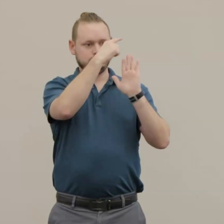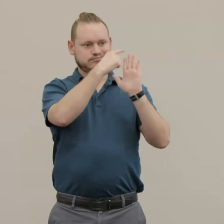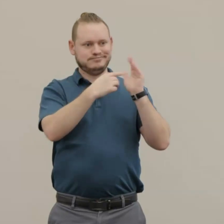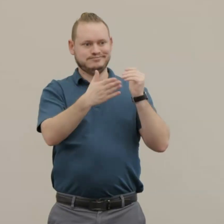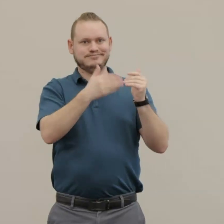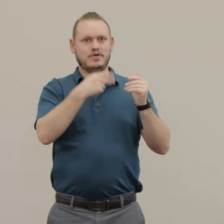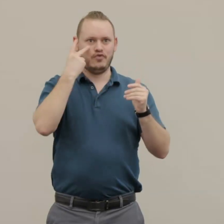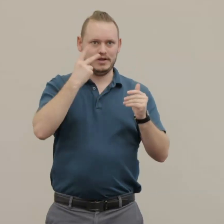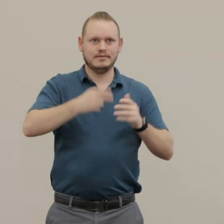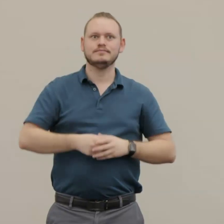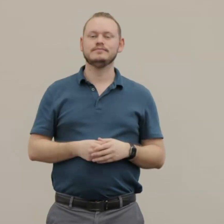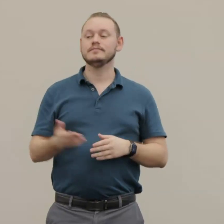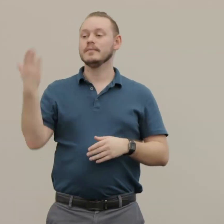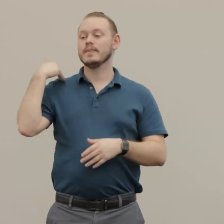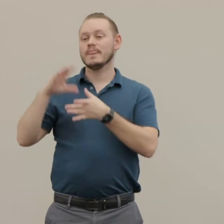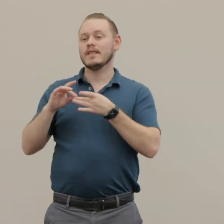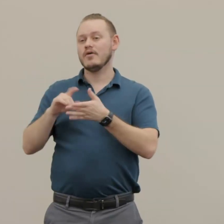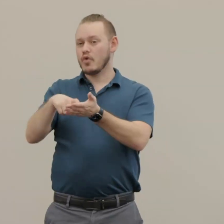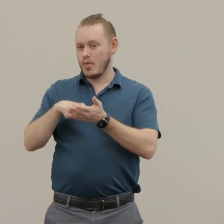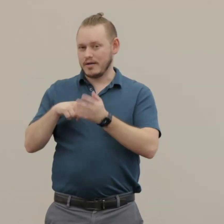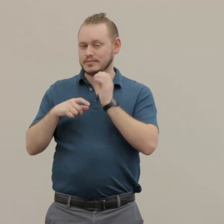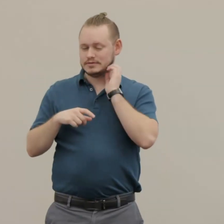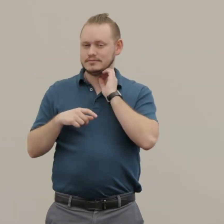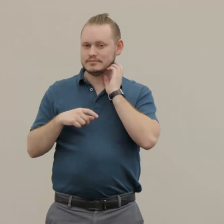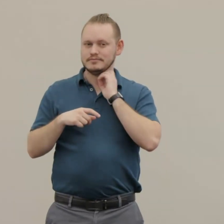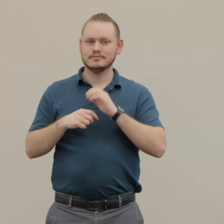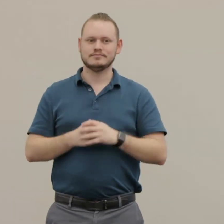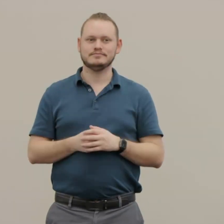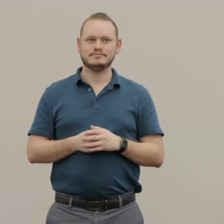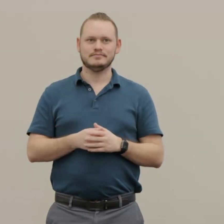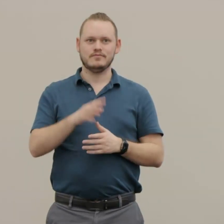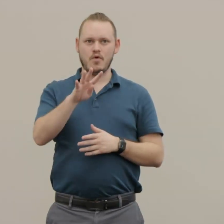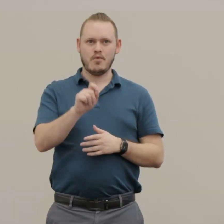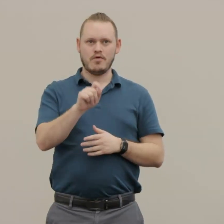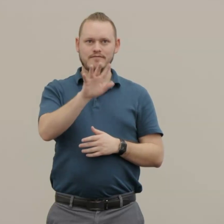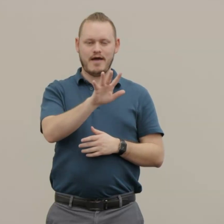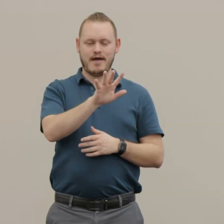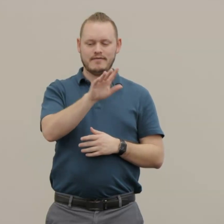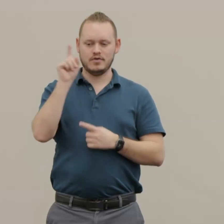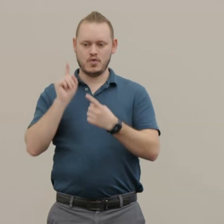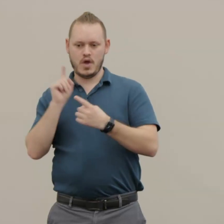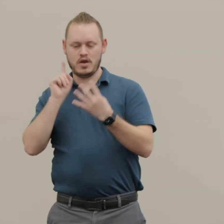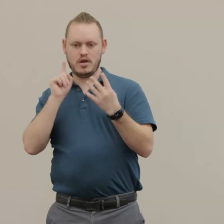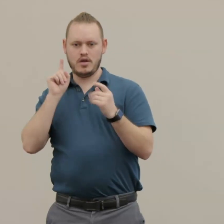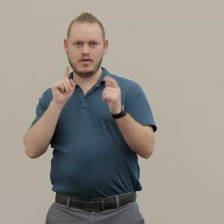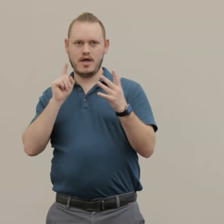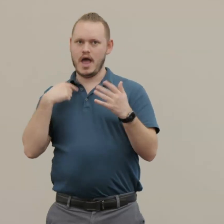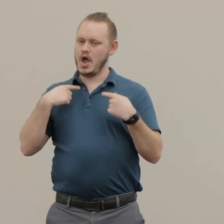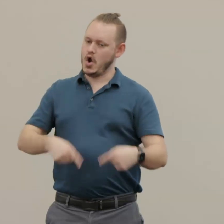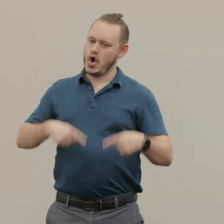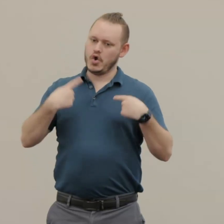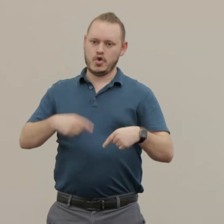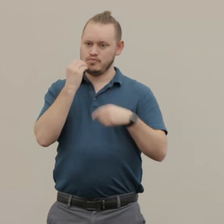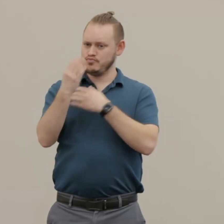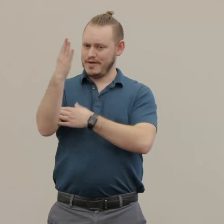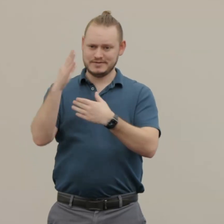So we've heard earlier what the requirements are. There is a 4.5 to 1. Yes, I'm serious. I argued over